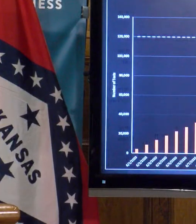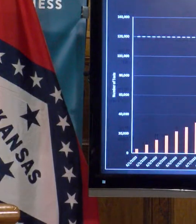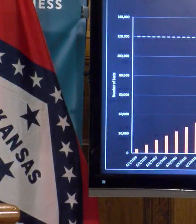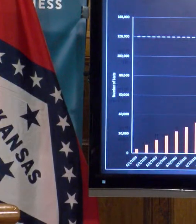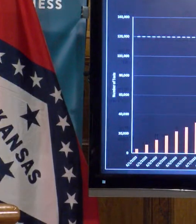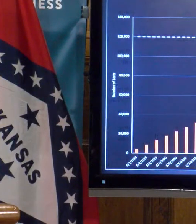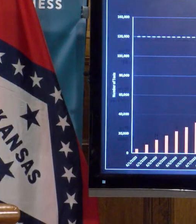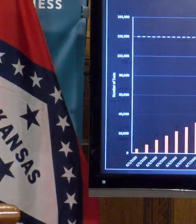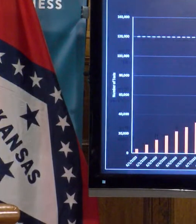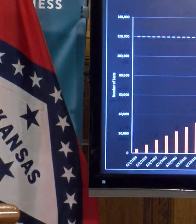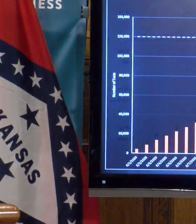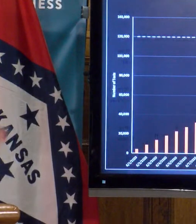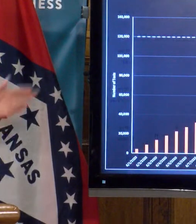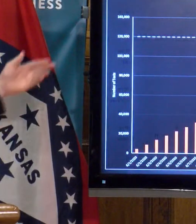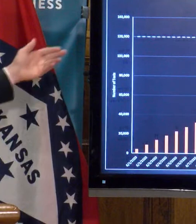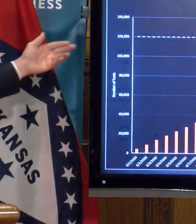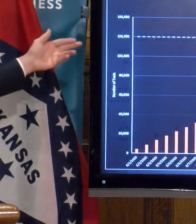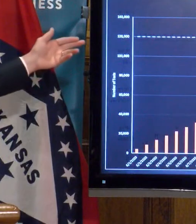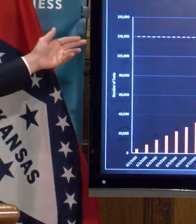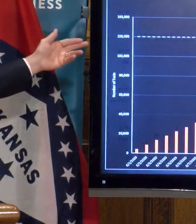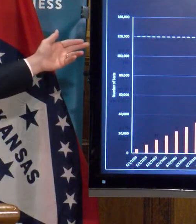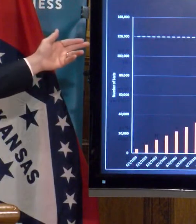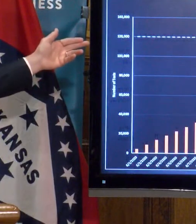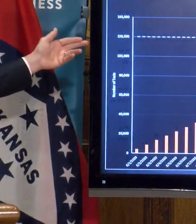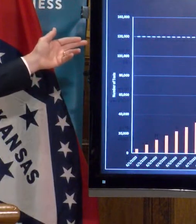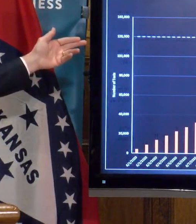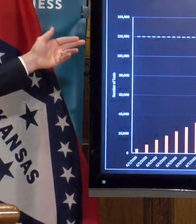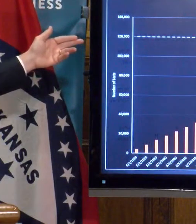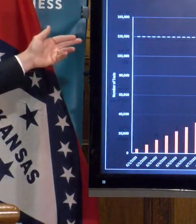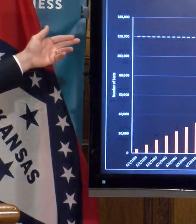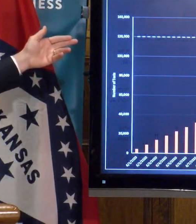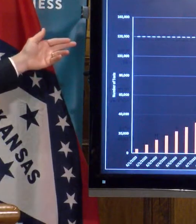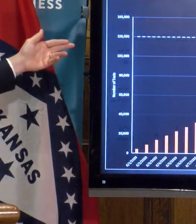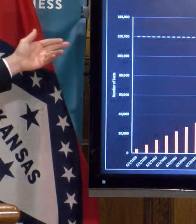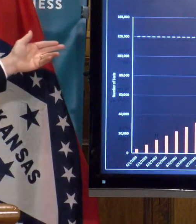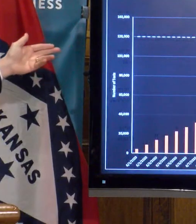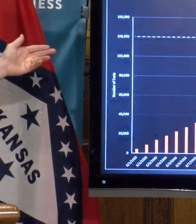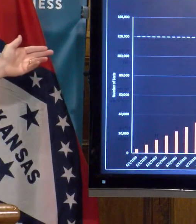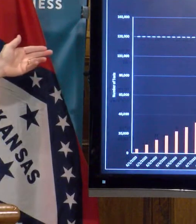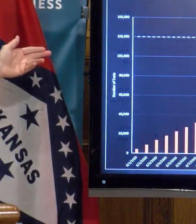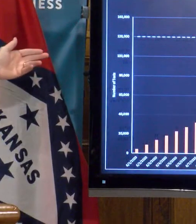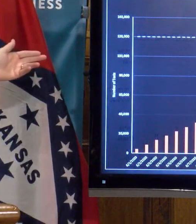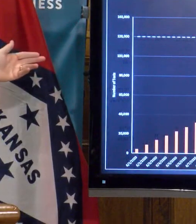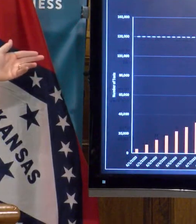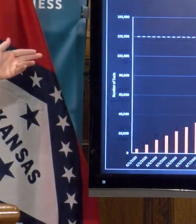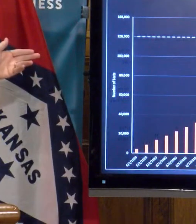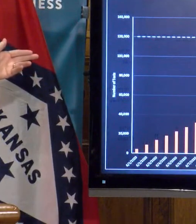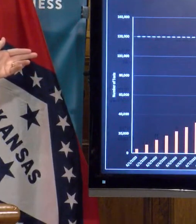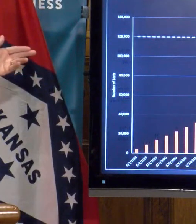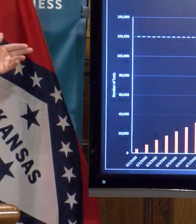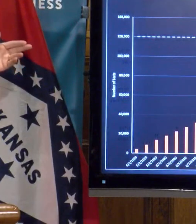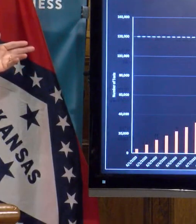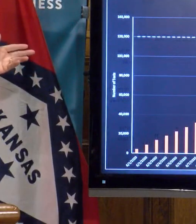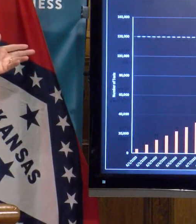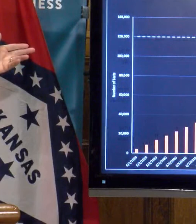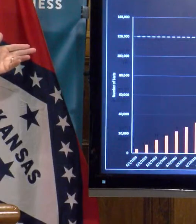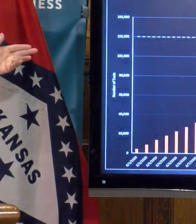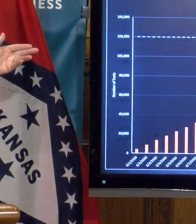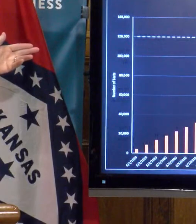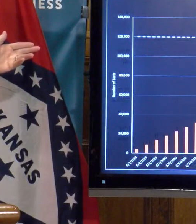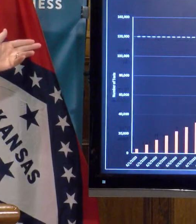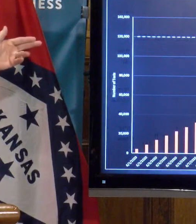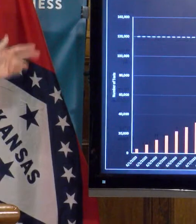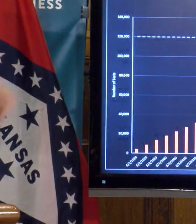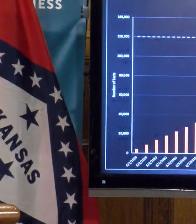120,000 tests, and here we are, June 22nd. We've reached that goal of over 120,000 tests being